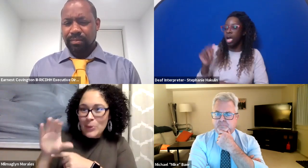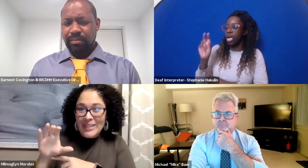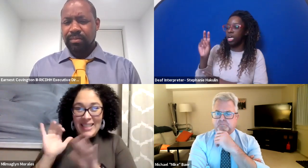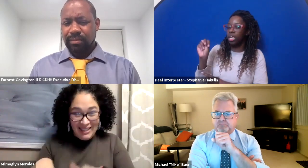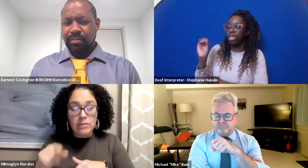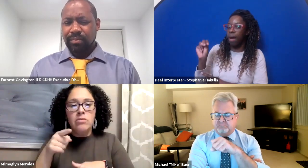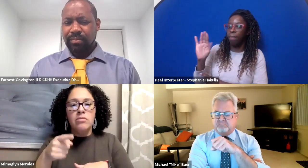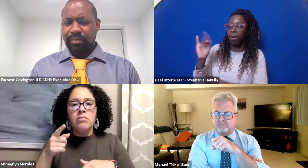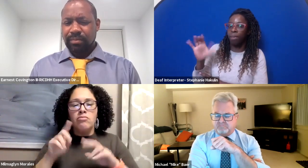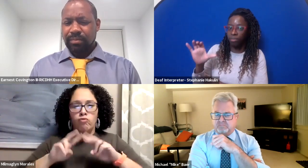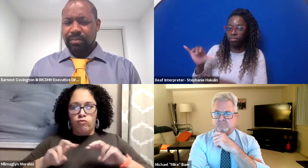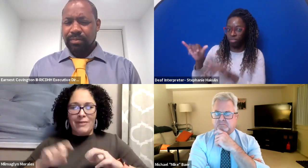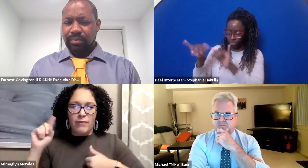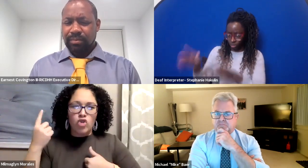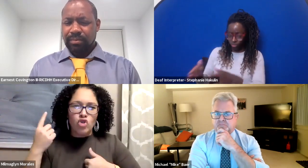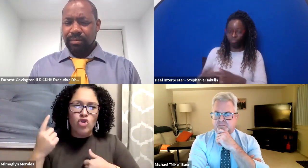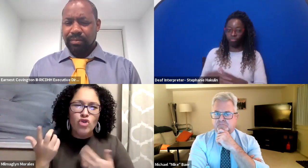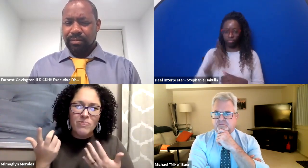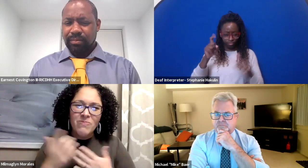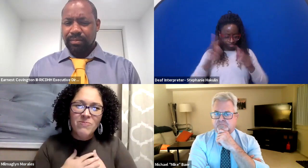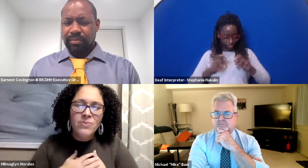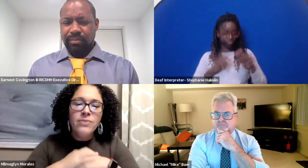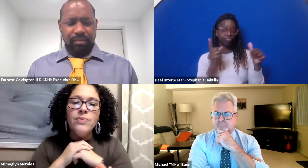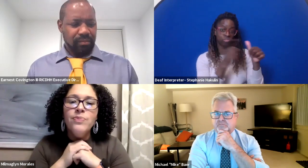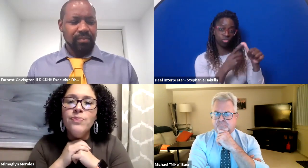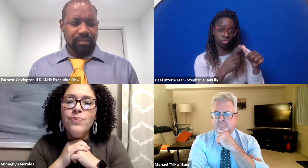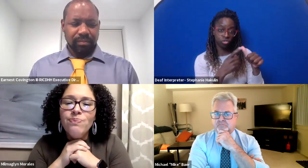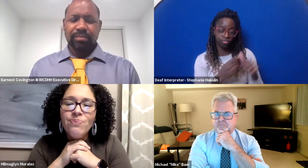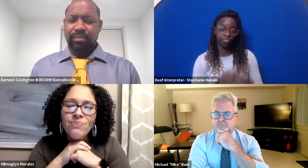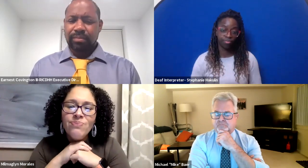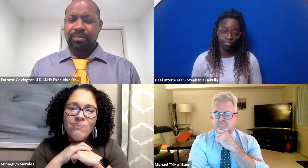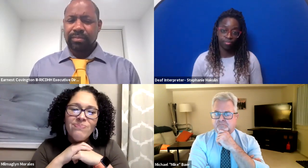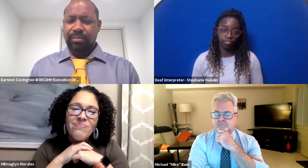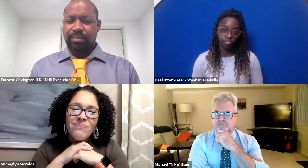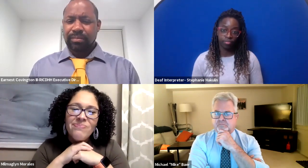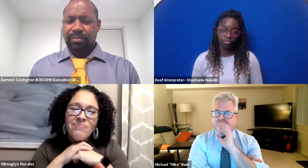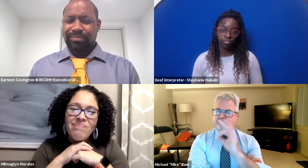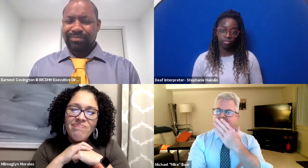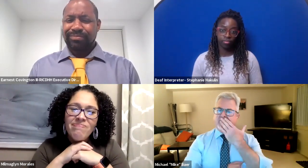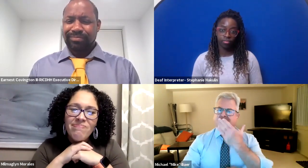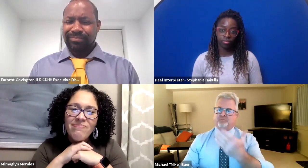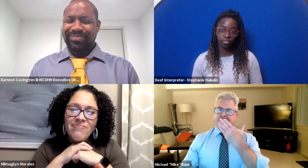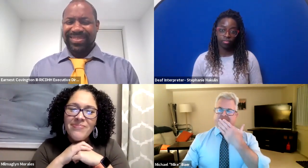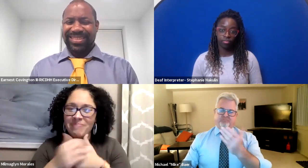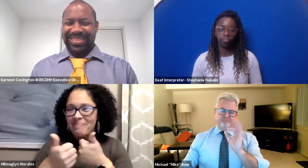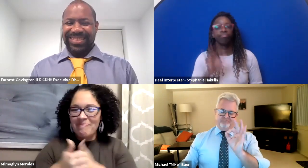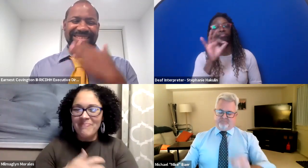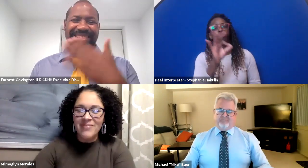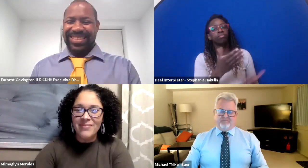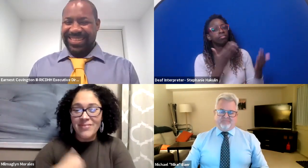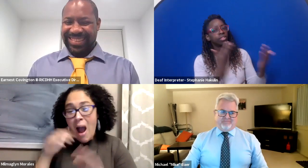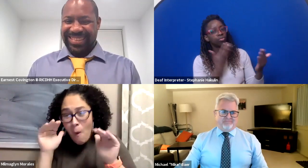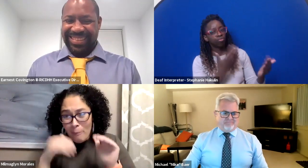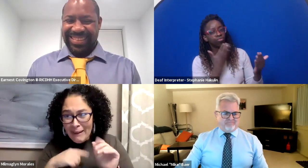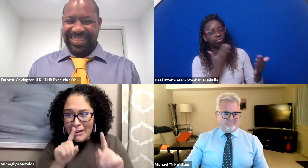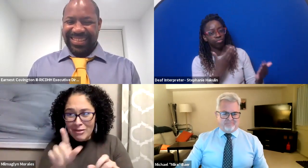self-examination. You know, that you want to, it's not so much the people that you're trying to hire, but yourselves, to actually